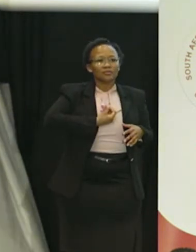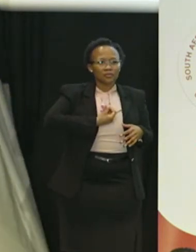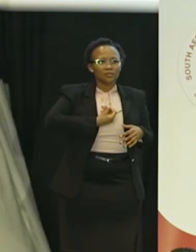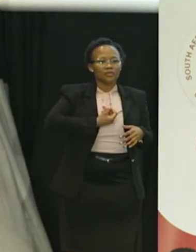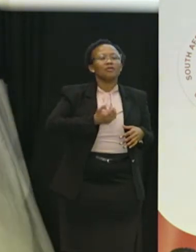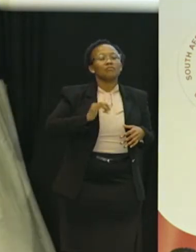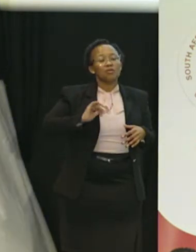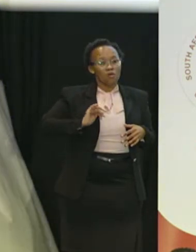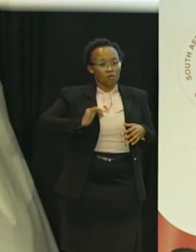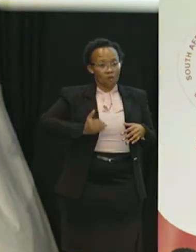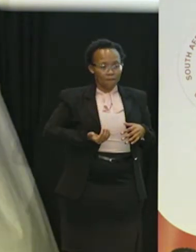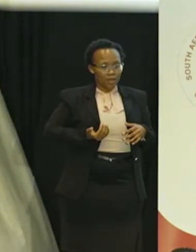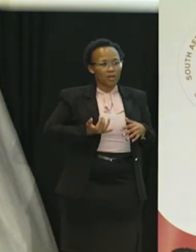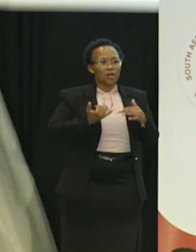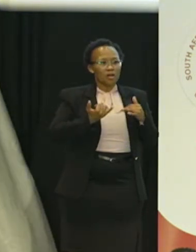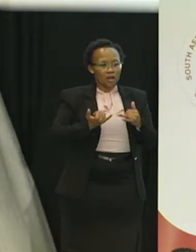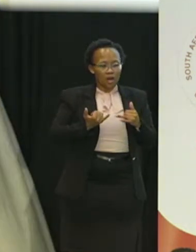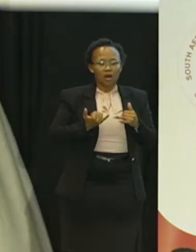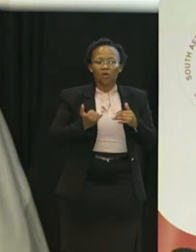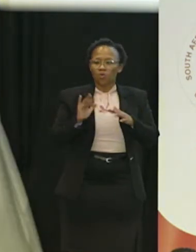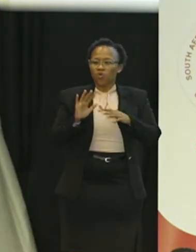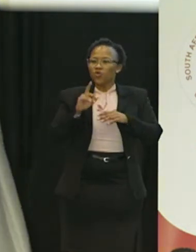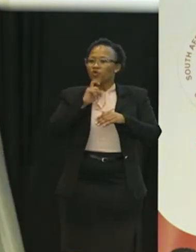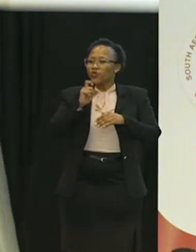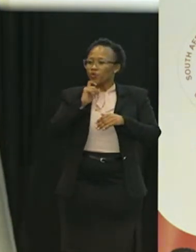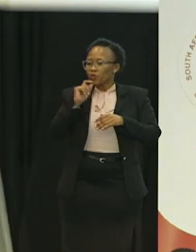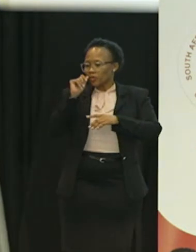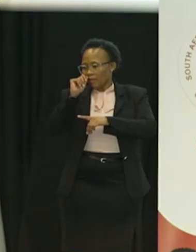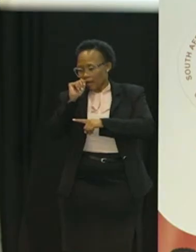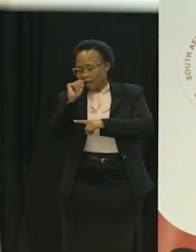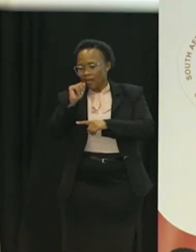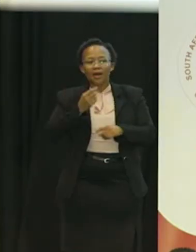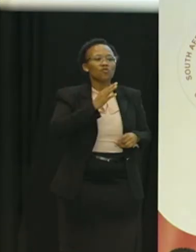delivery points for men. Trans women are women.